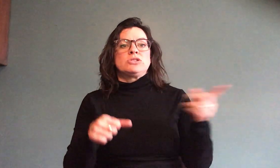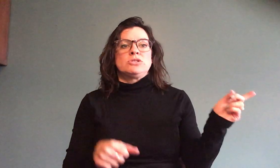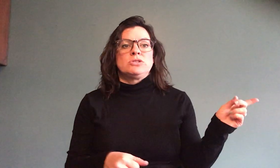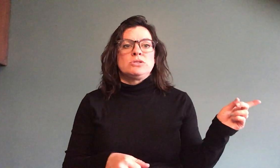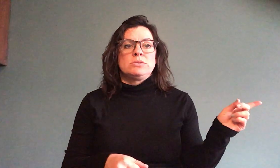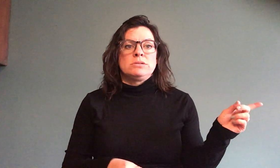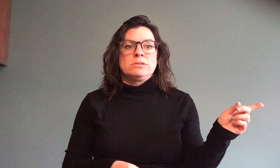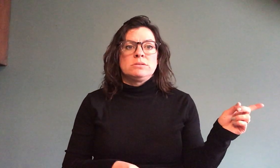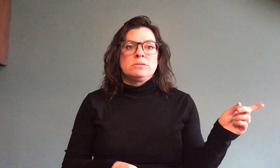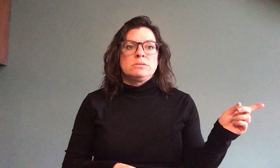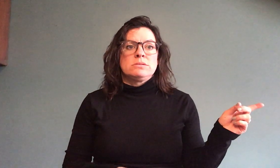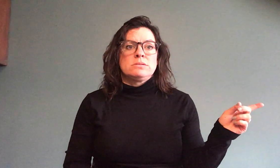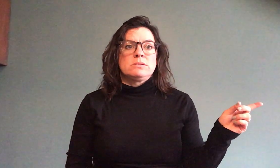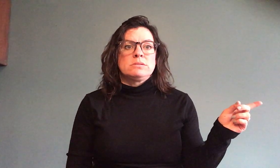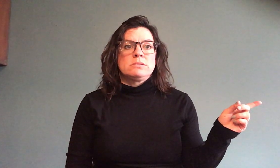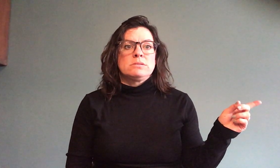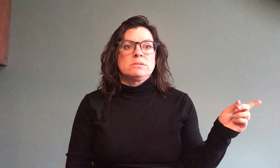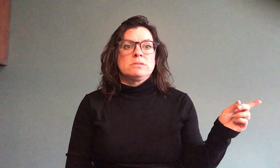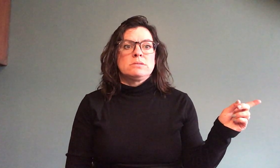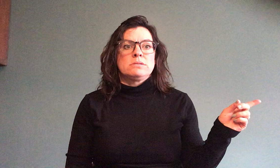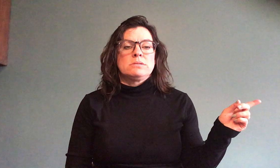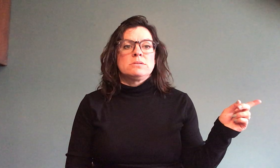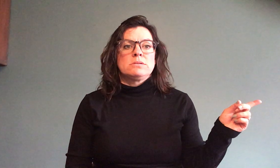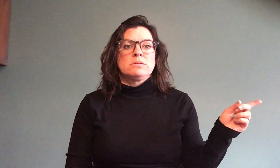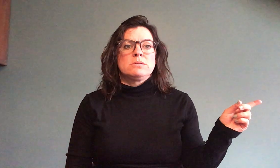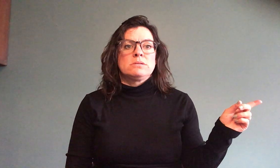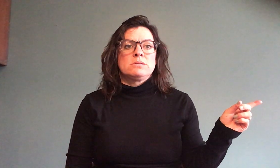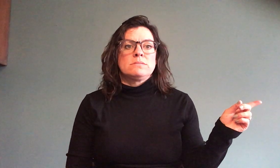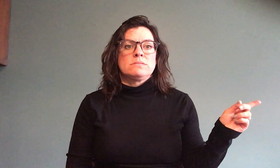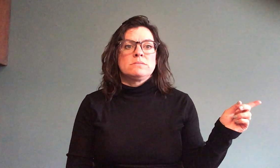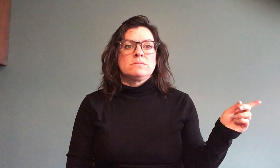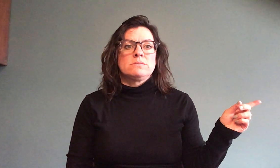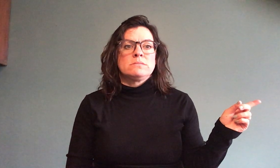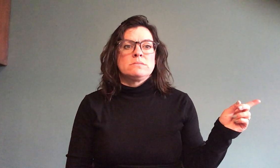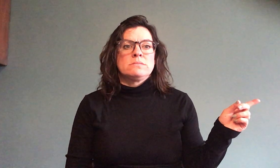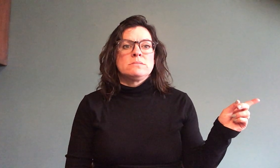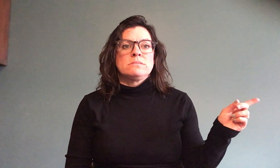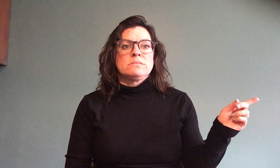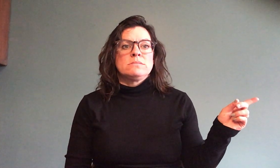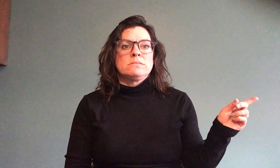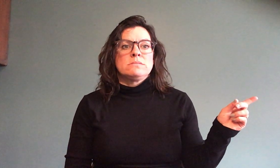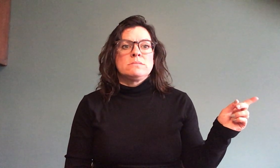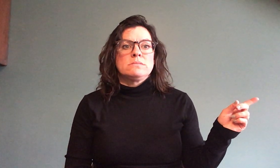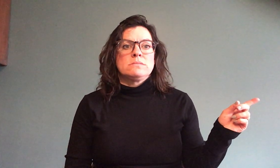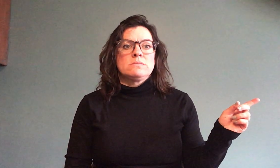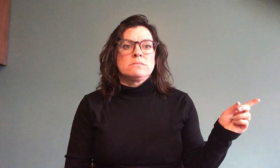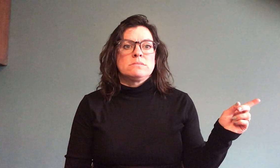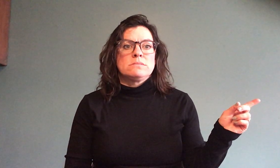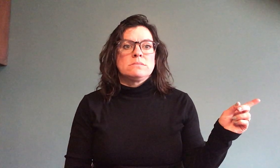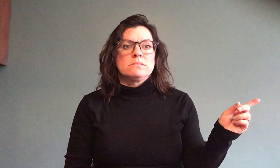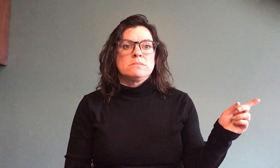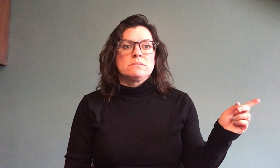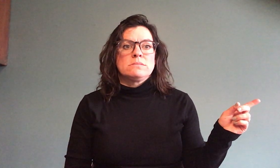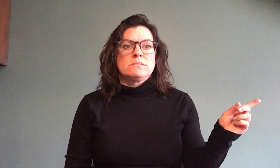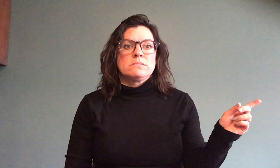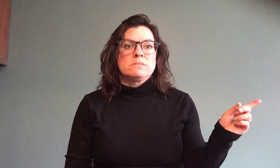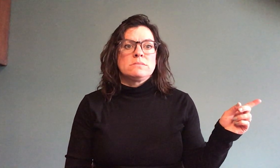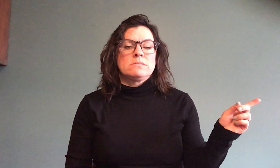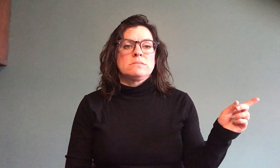anchor a plywood form in preparation for pouring concrete. All right, using a powder-actuated tool. The nail passed through the